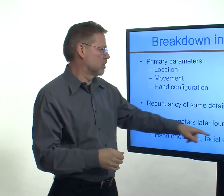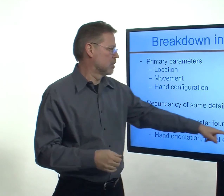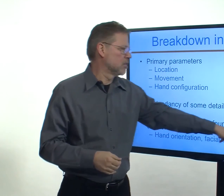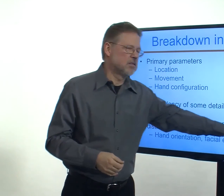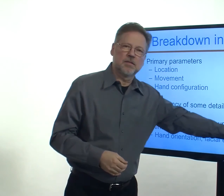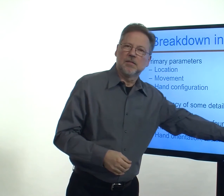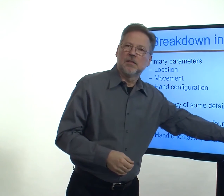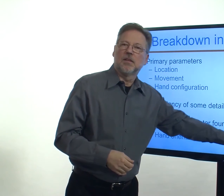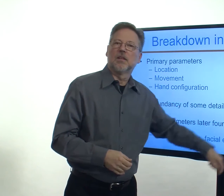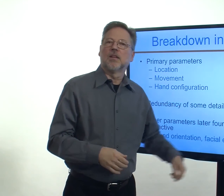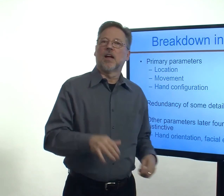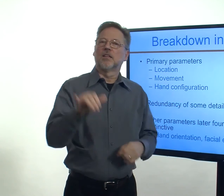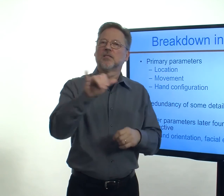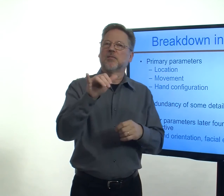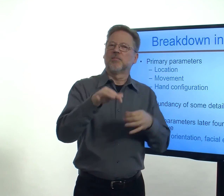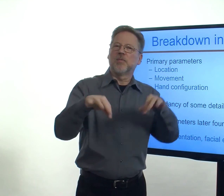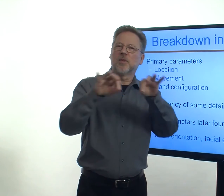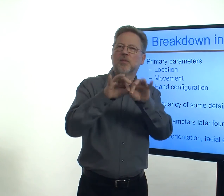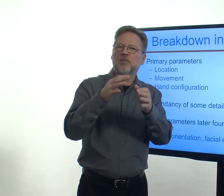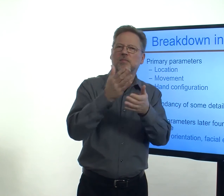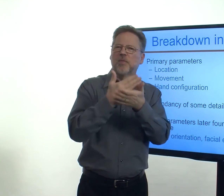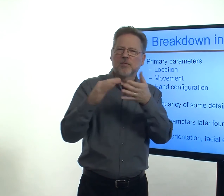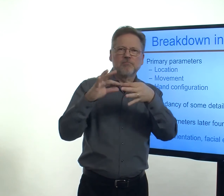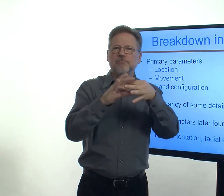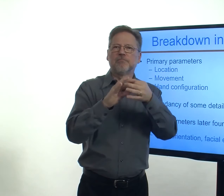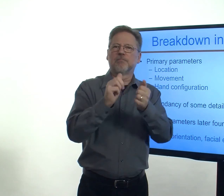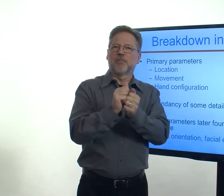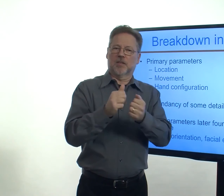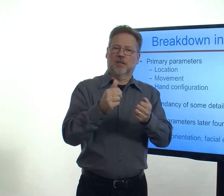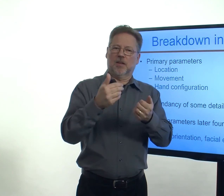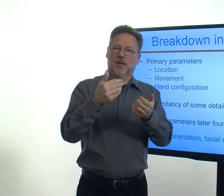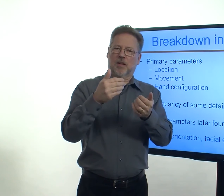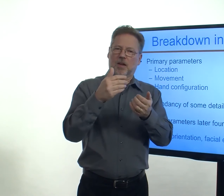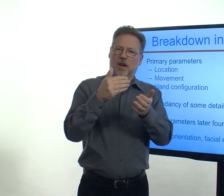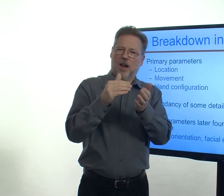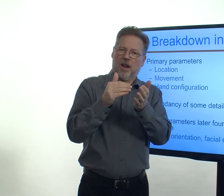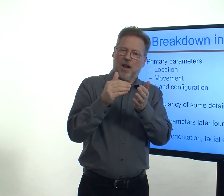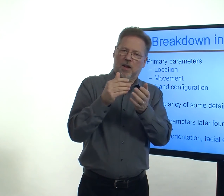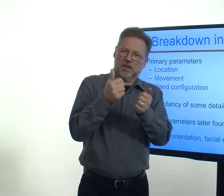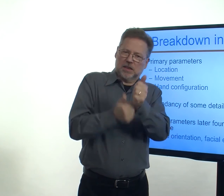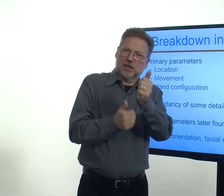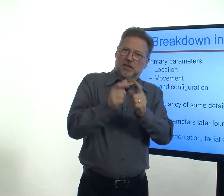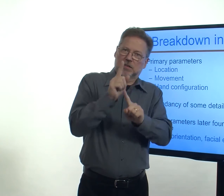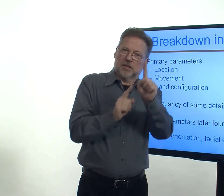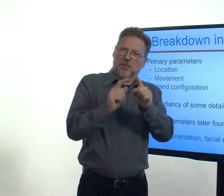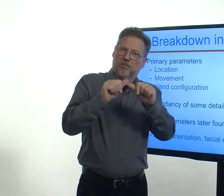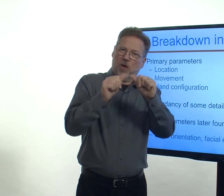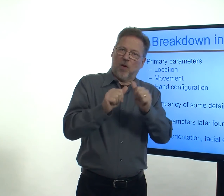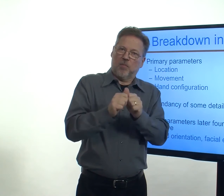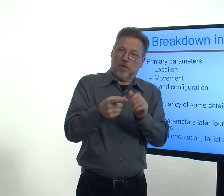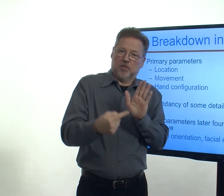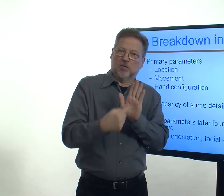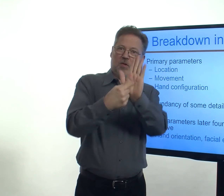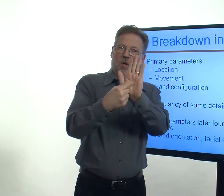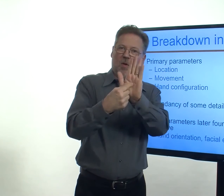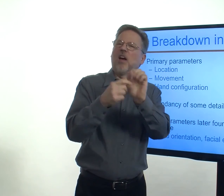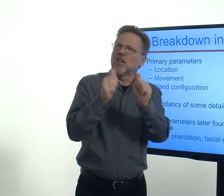point. Repetition is also an essential parameter. It has to do with the fact that each sign form can be